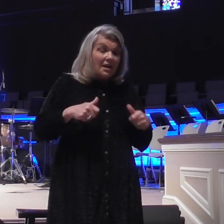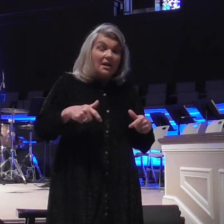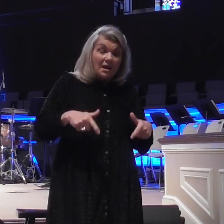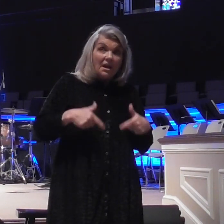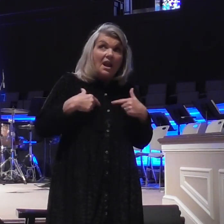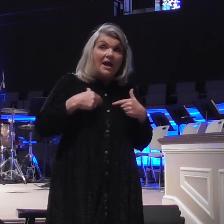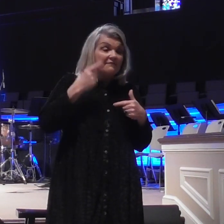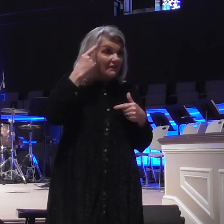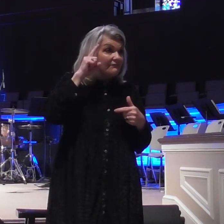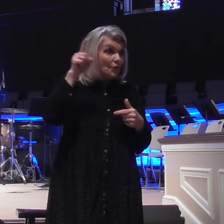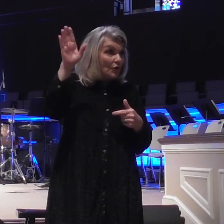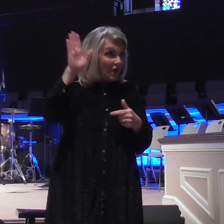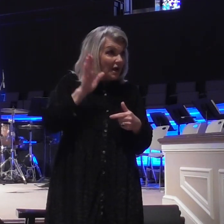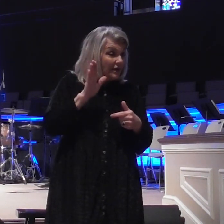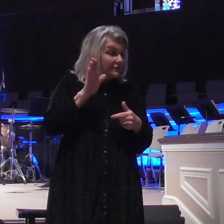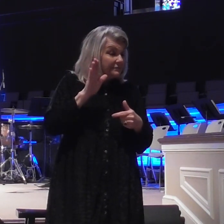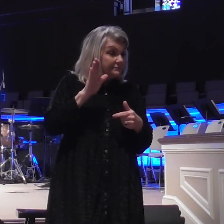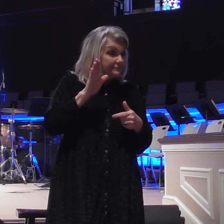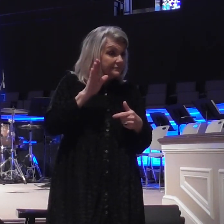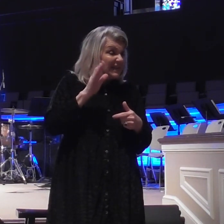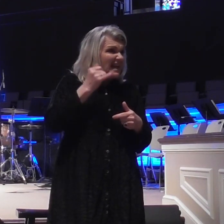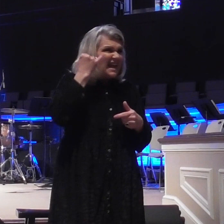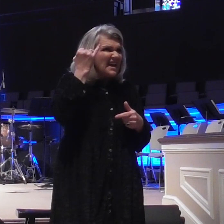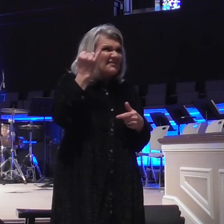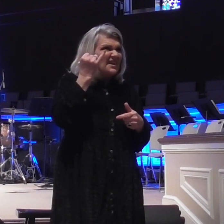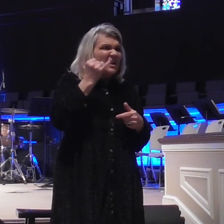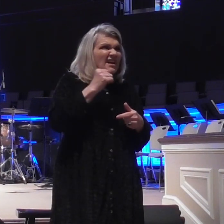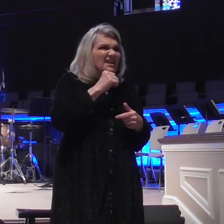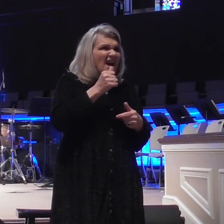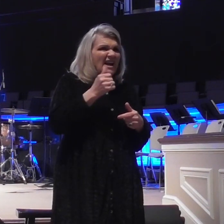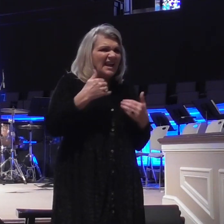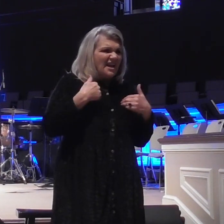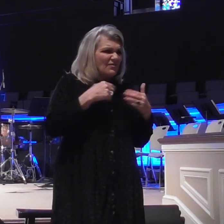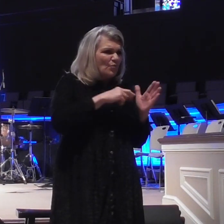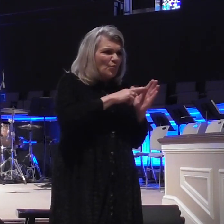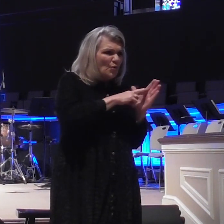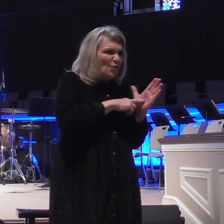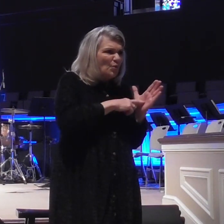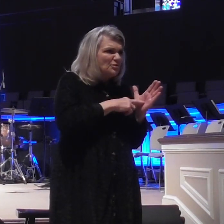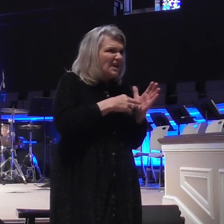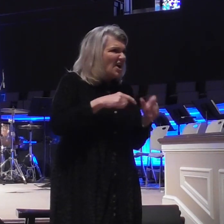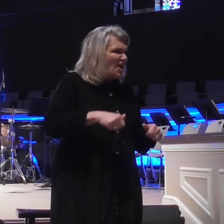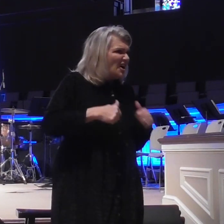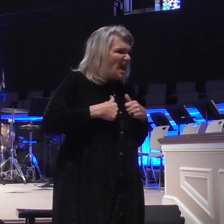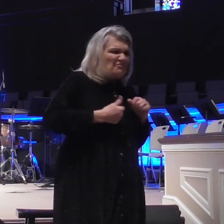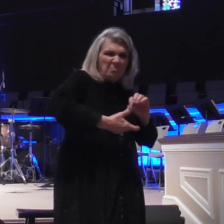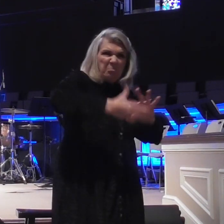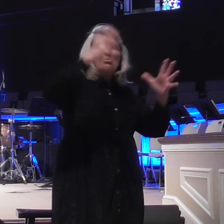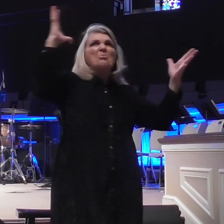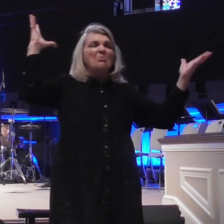It's just this confused mass. There's a difference between freedom and anarchy.